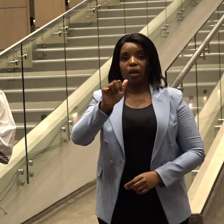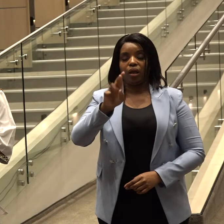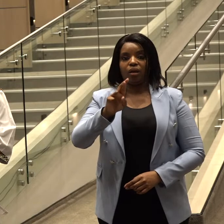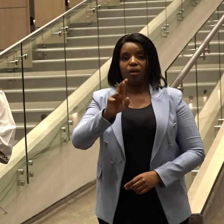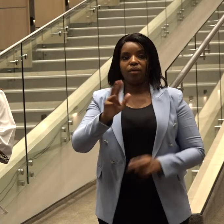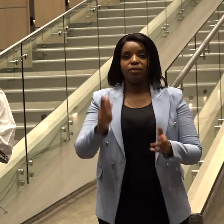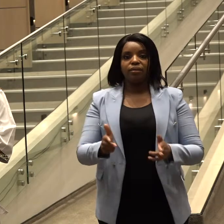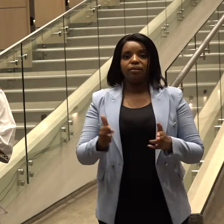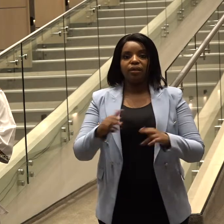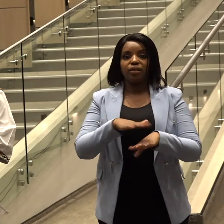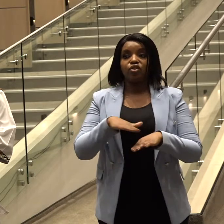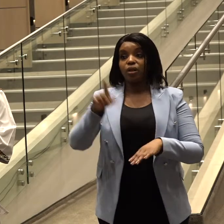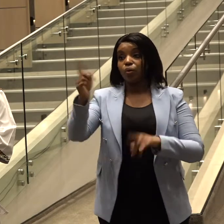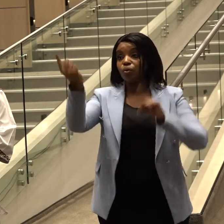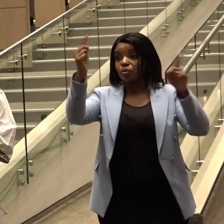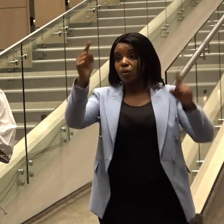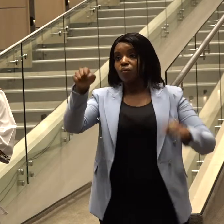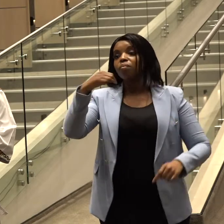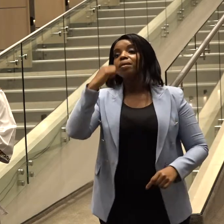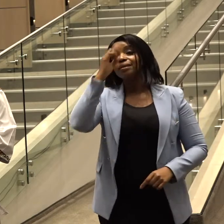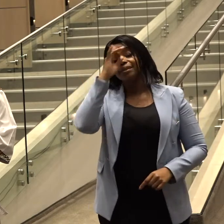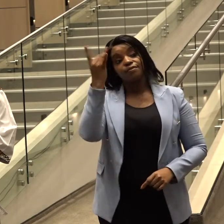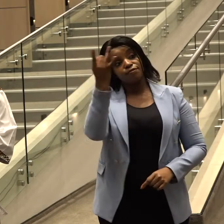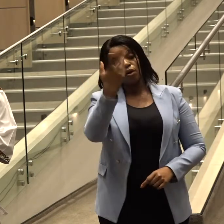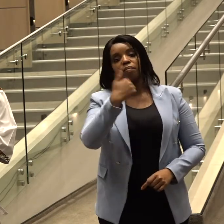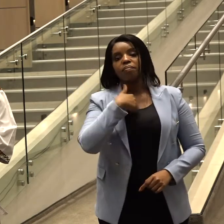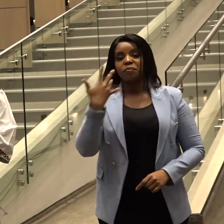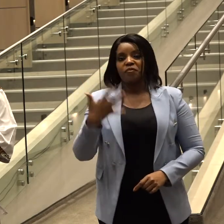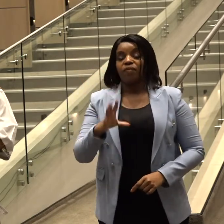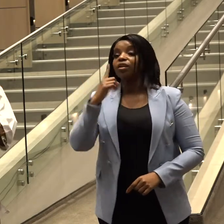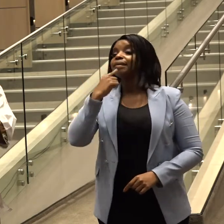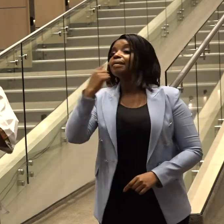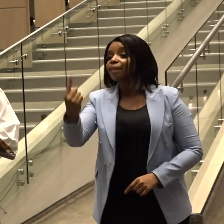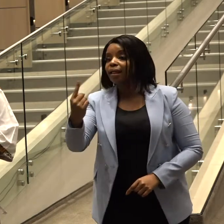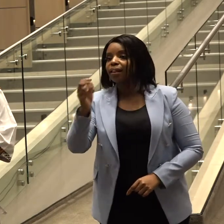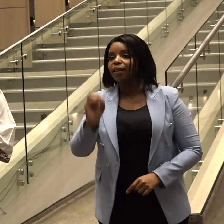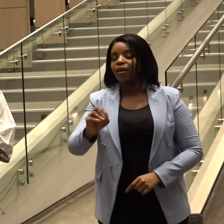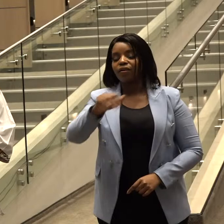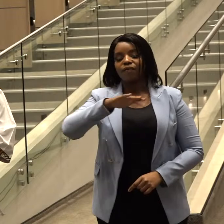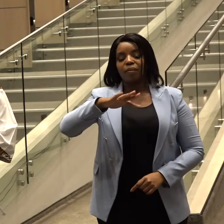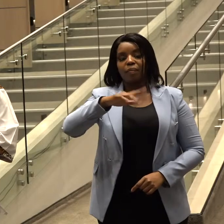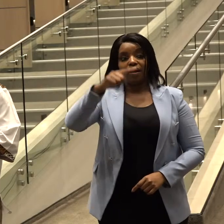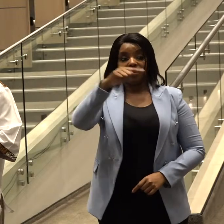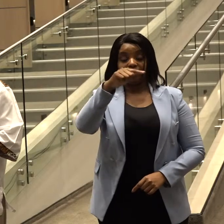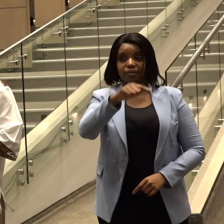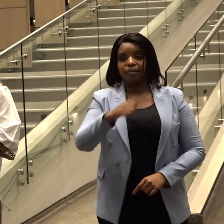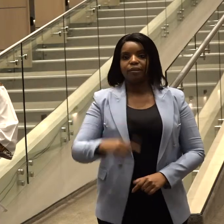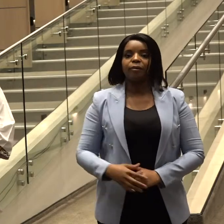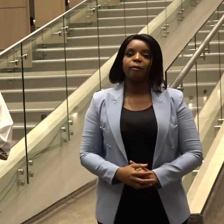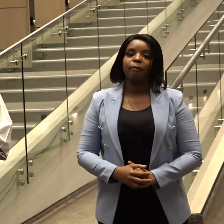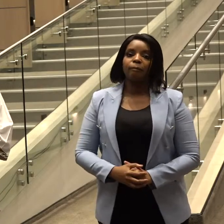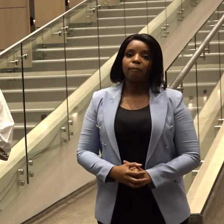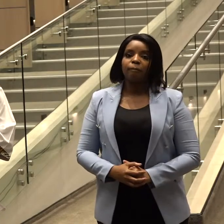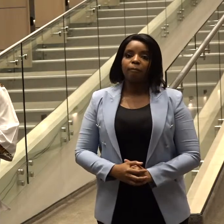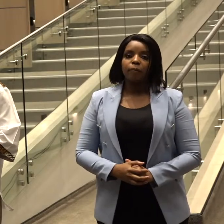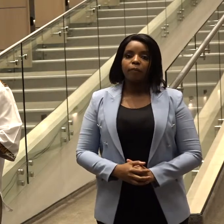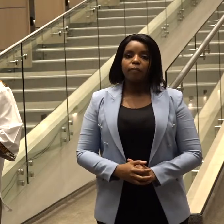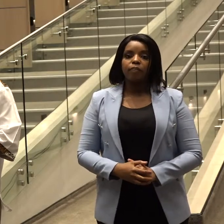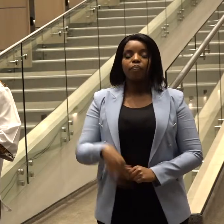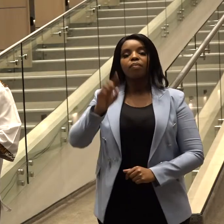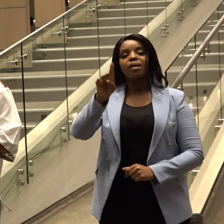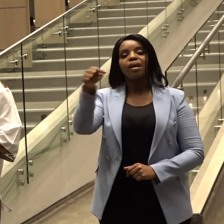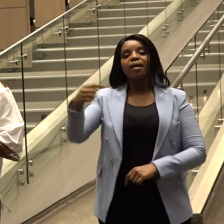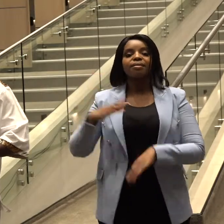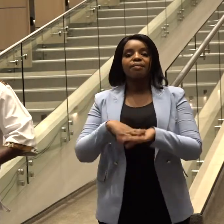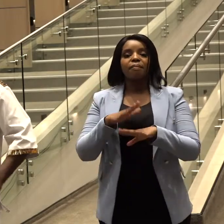station please I want to use this the train again and use that station the other